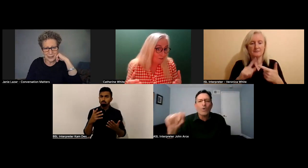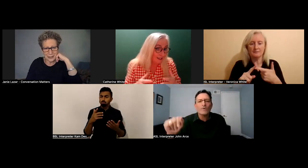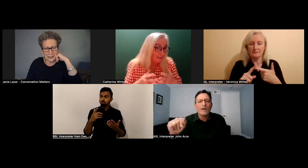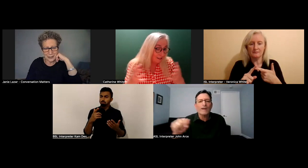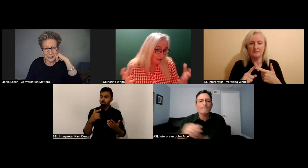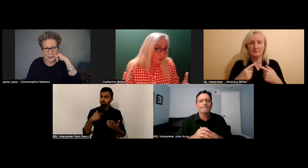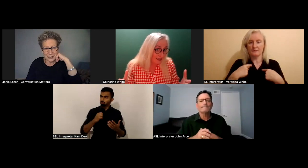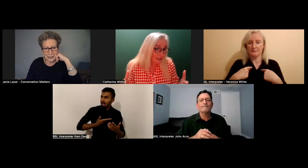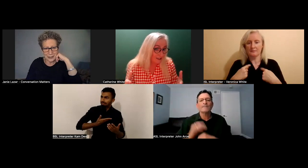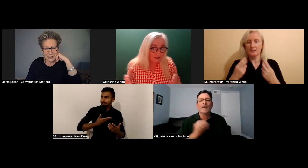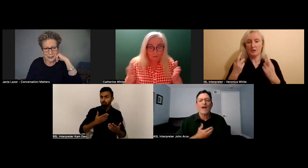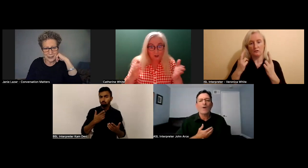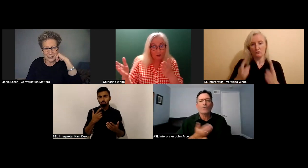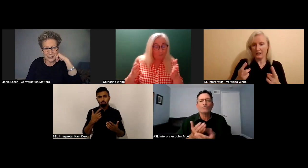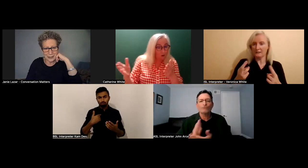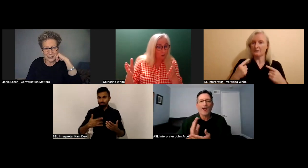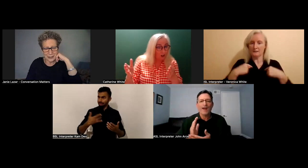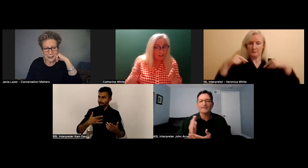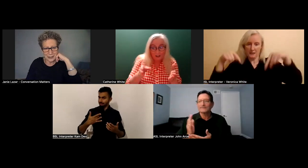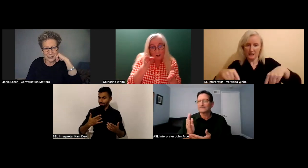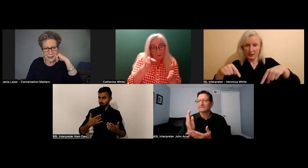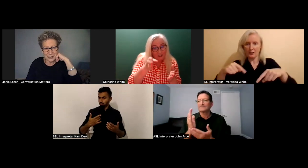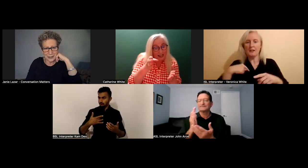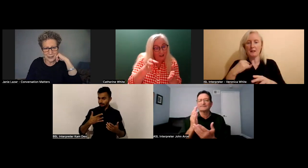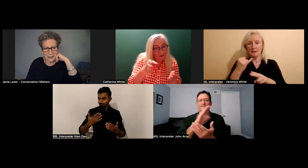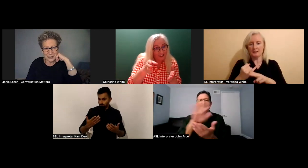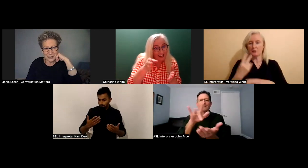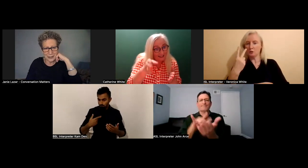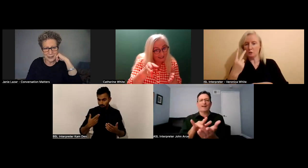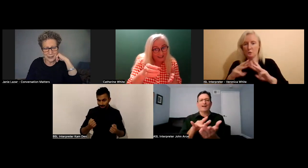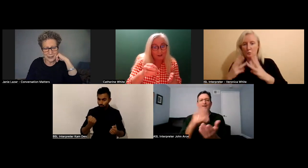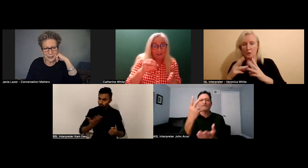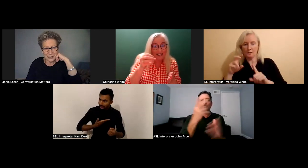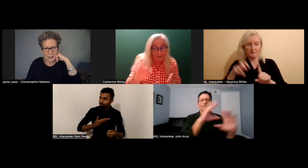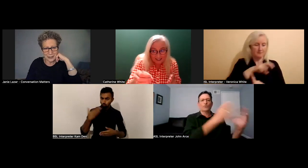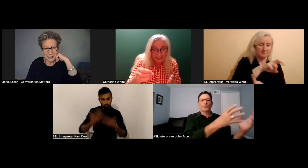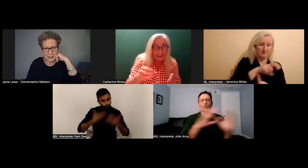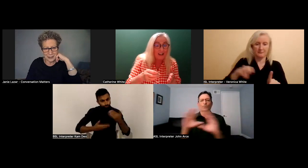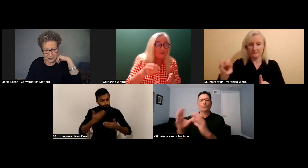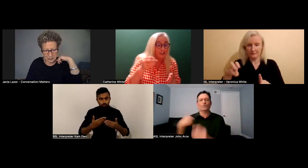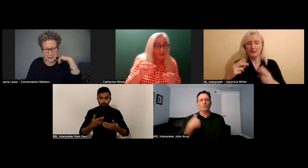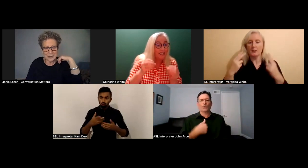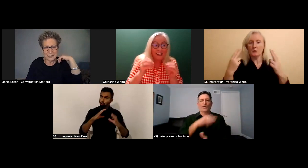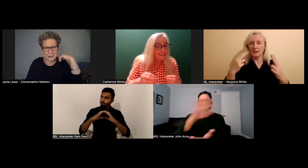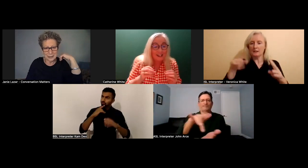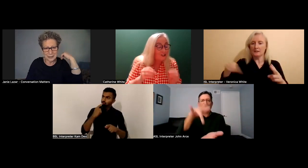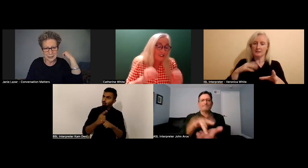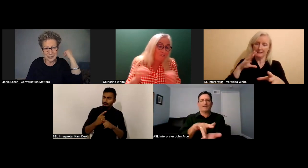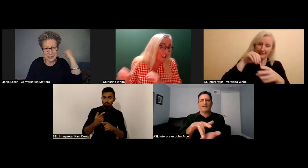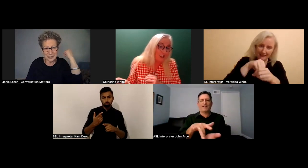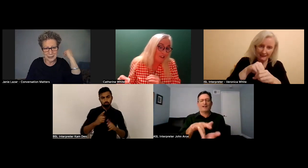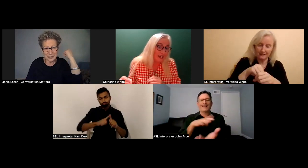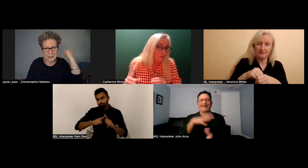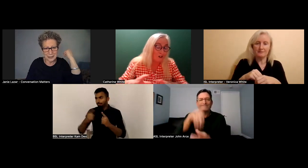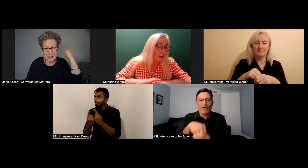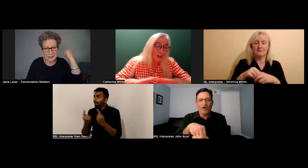right to exist between both worlds, but to have us at the table, to have us in the conversation. It's not just deaf